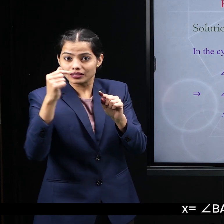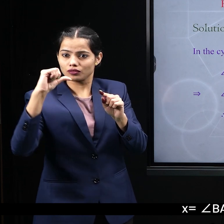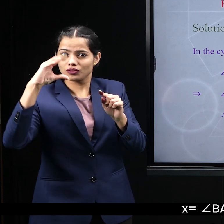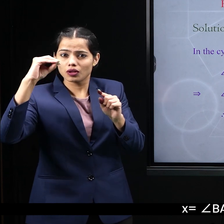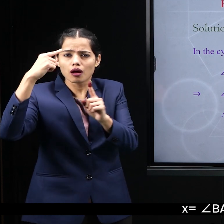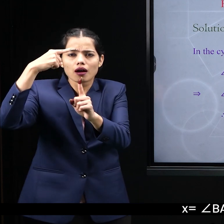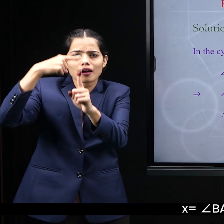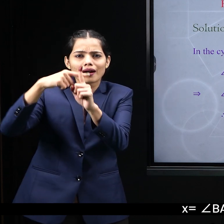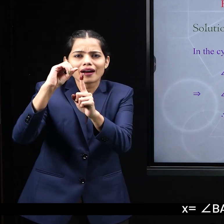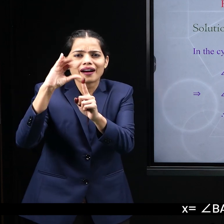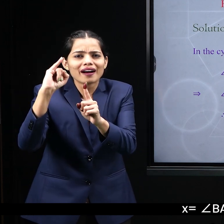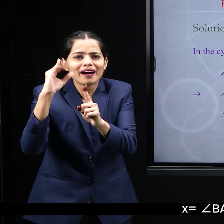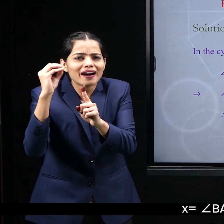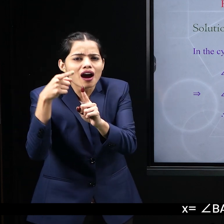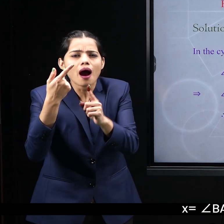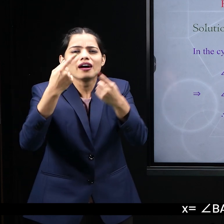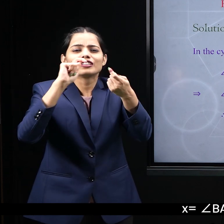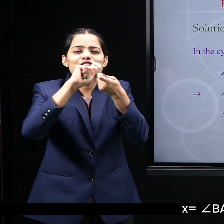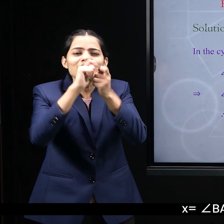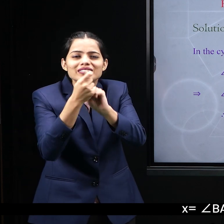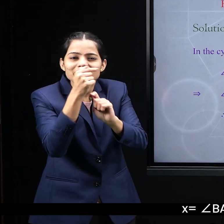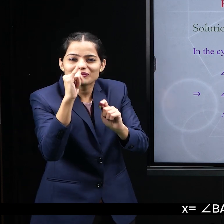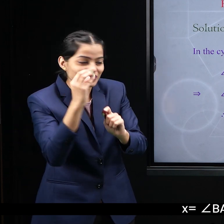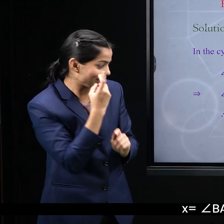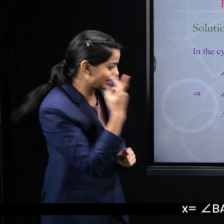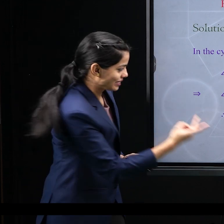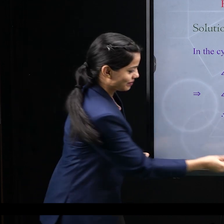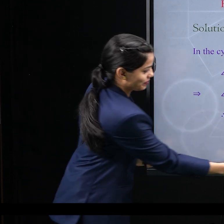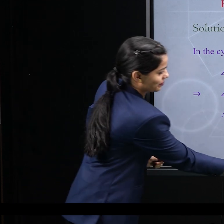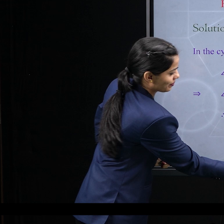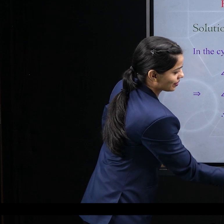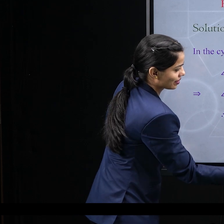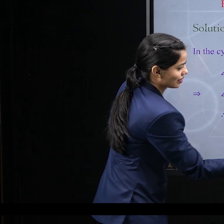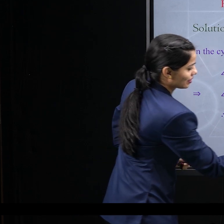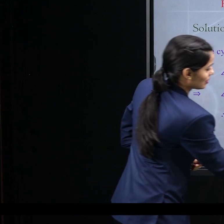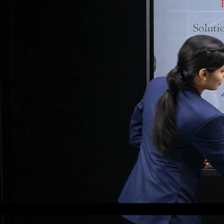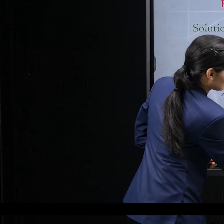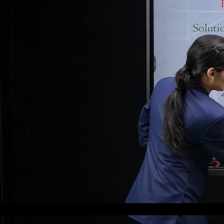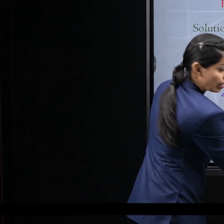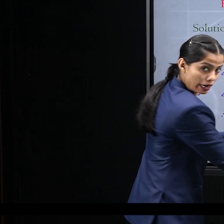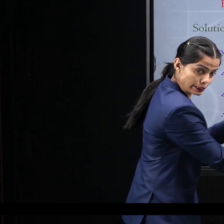degrees minus 90 degrees plus 60 degrees. Therefore, x is equal to 30